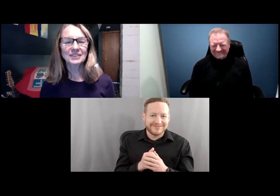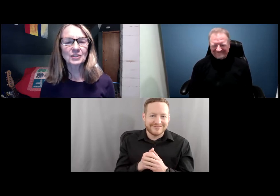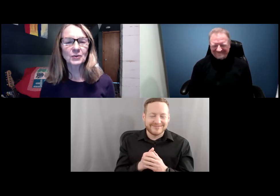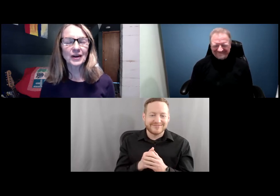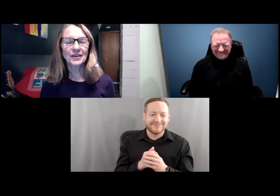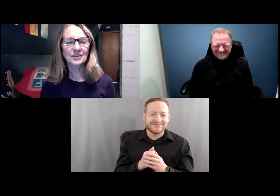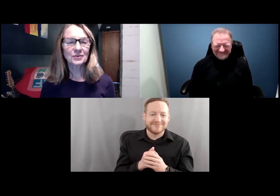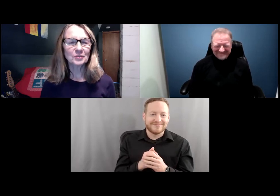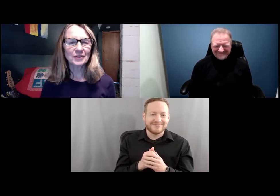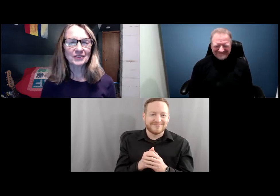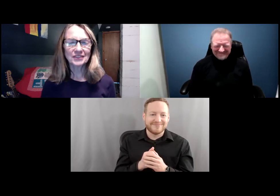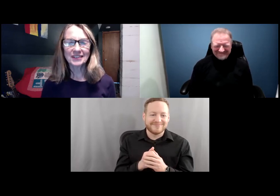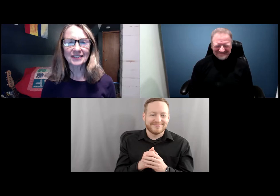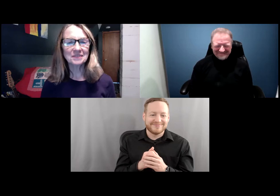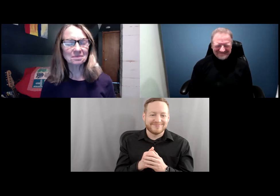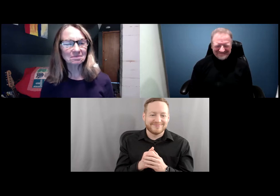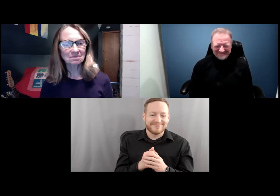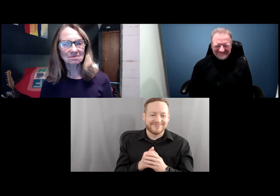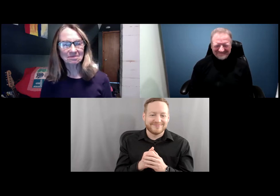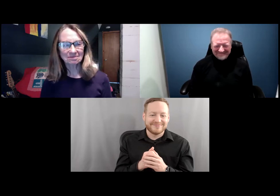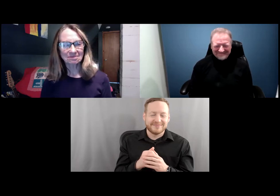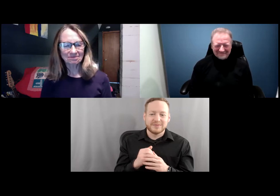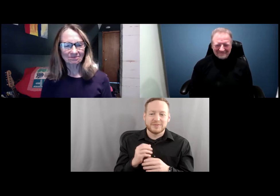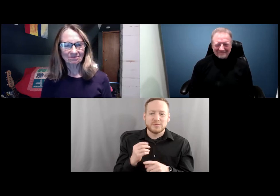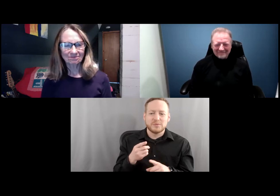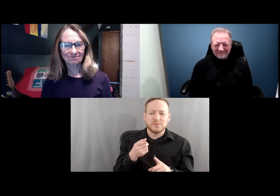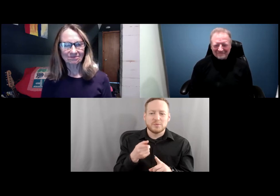It's a quiet group out there tonight.